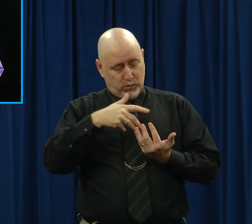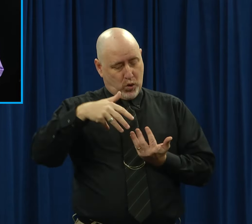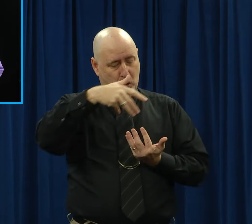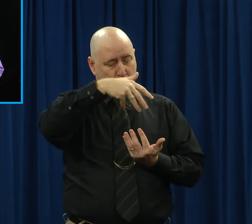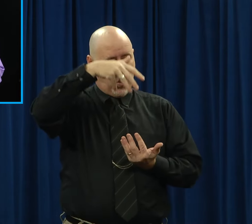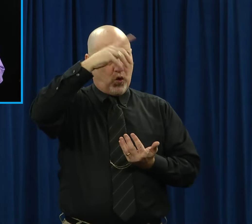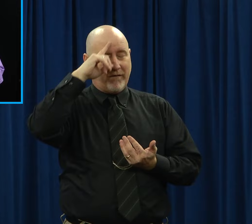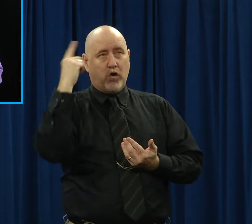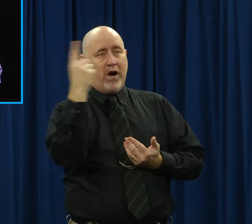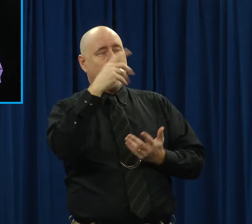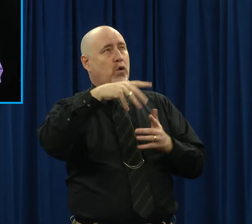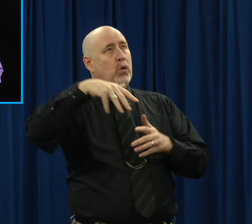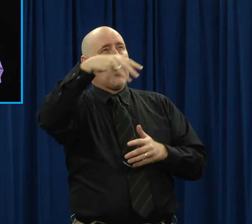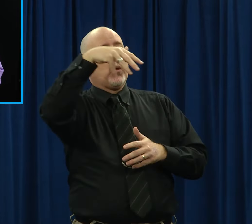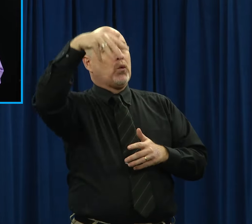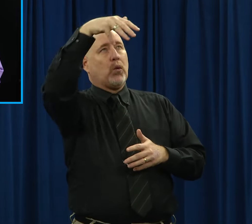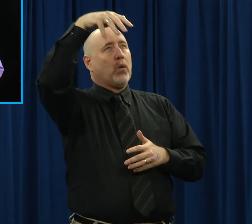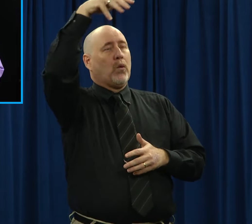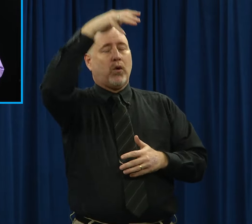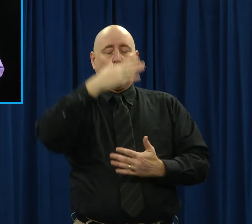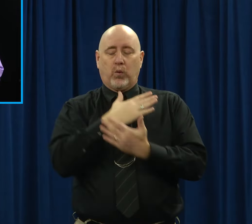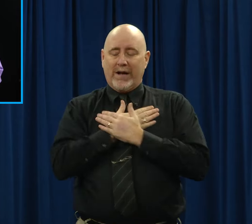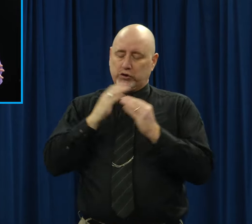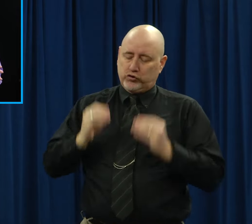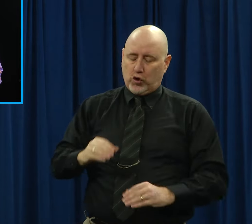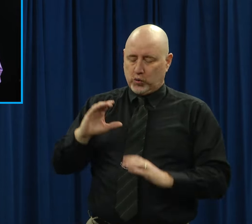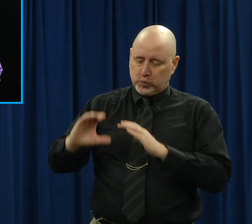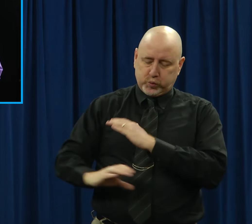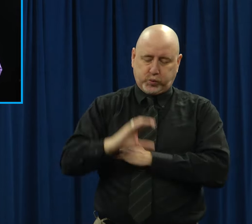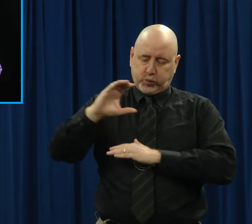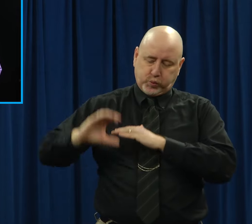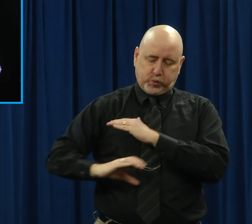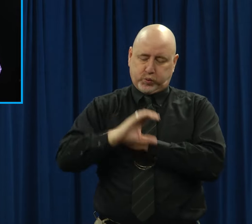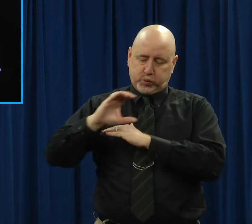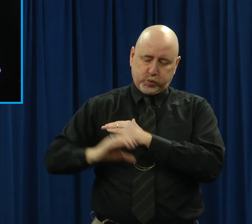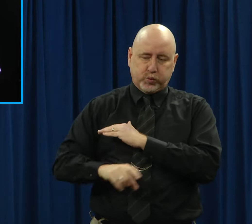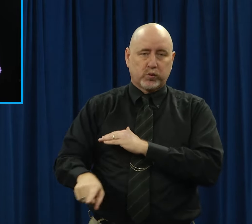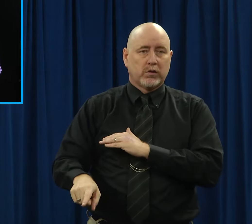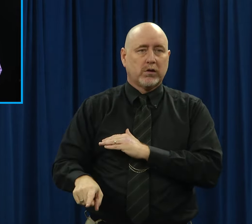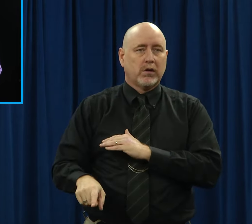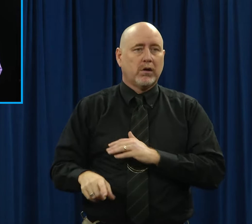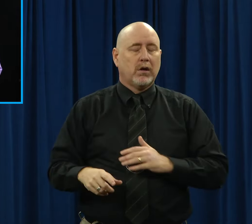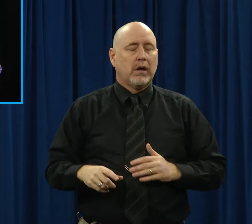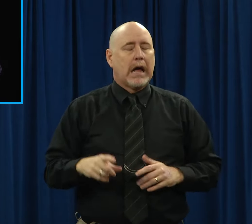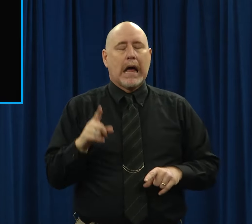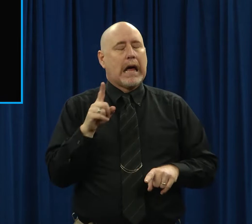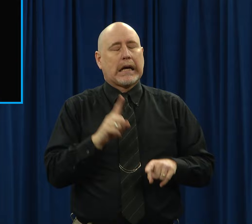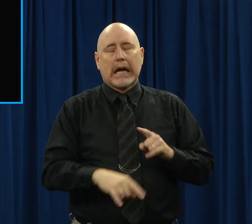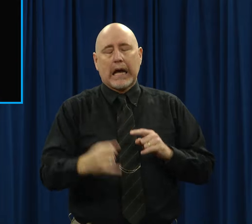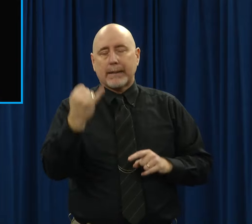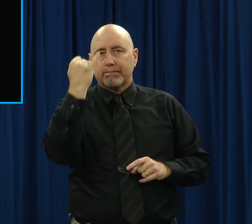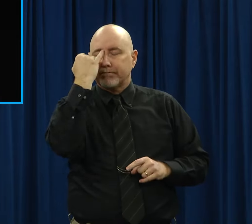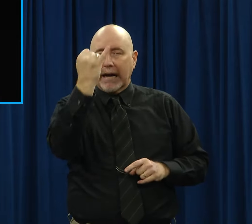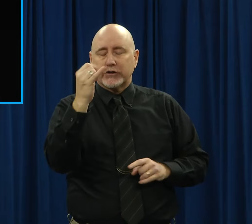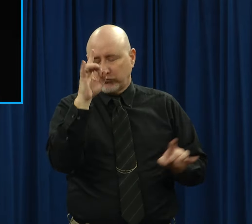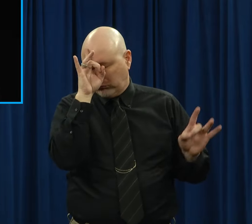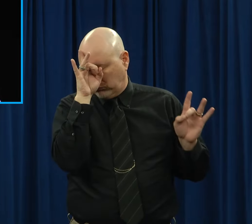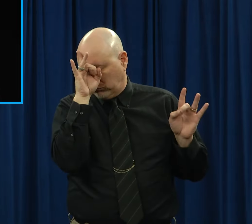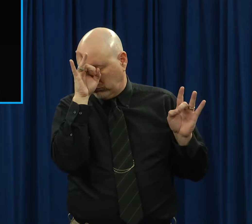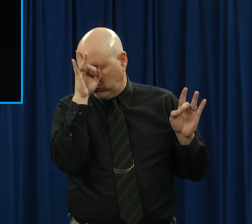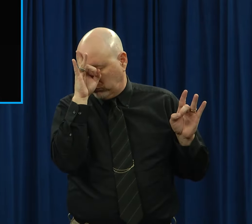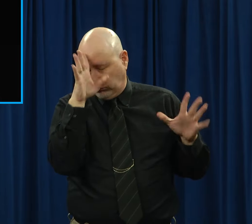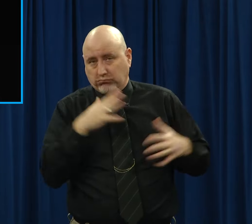of their torment ascends forever and ever, and they have no rest day or night. Friends, I can't